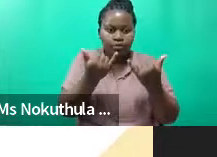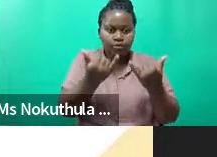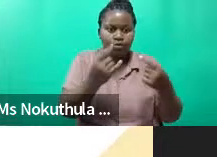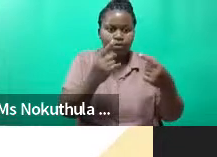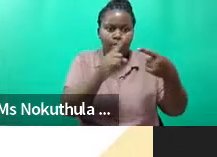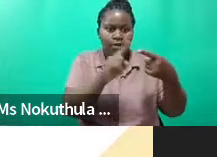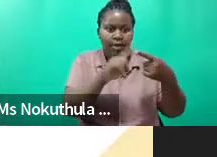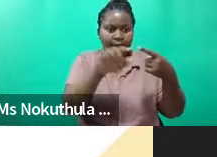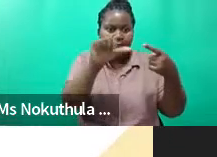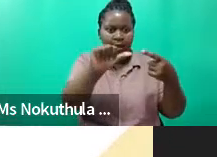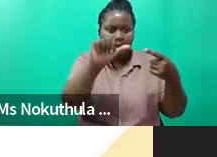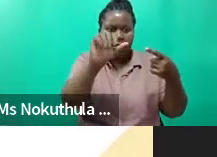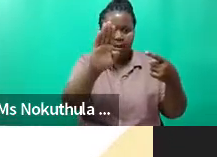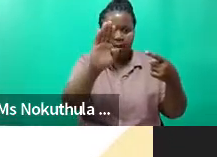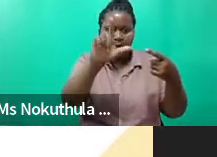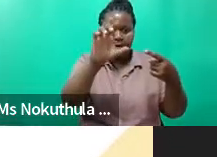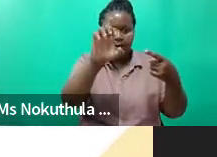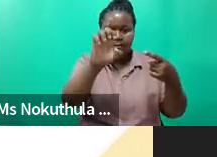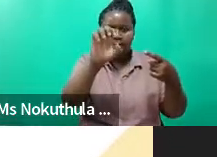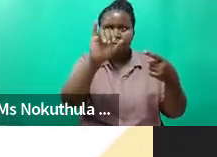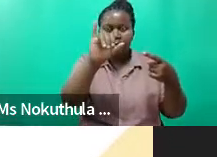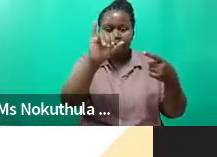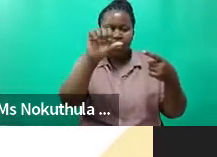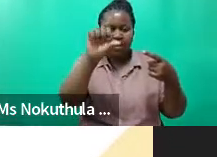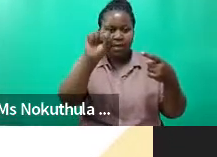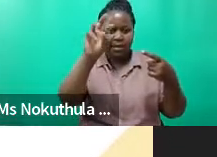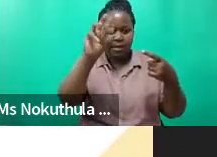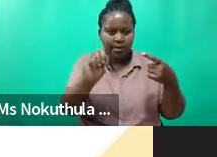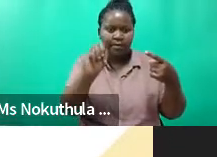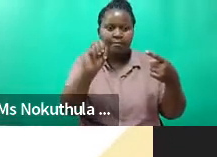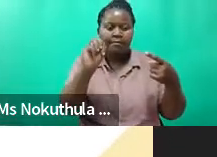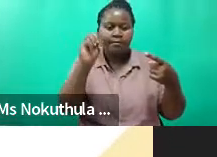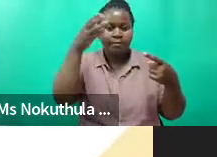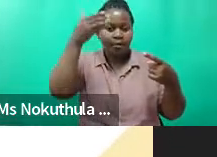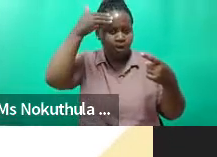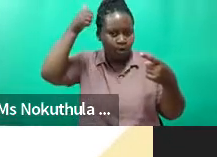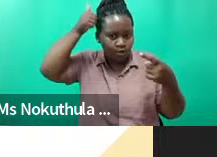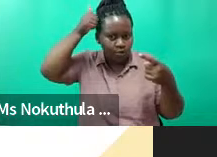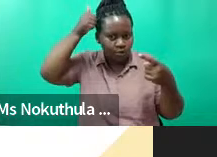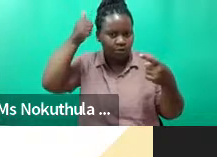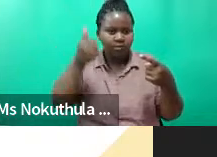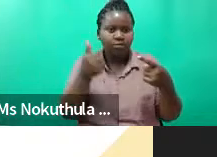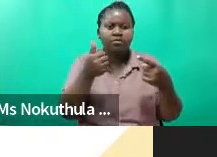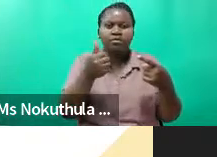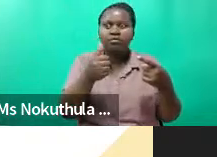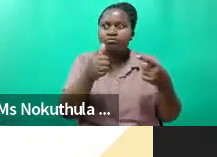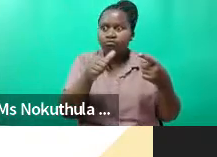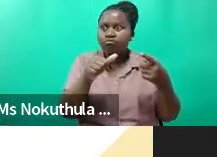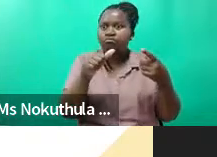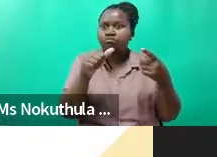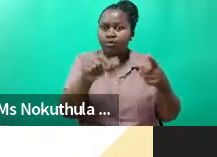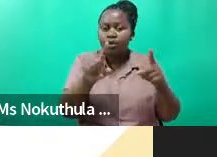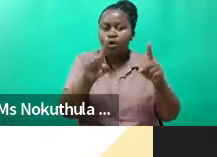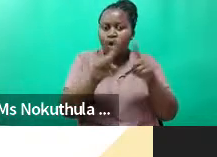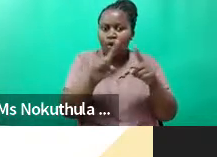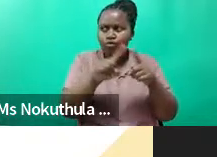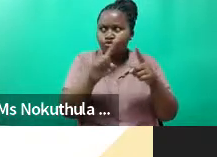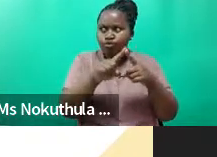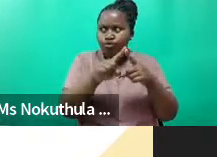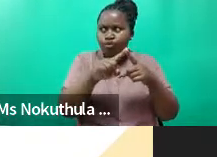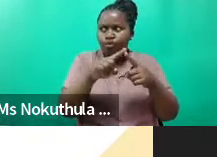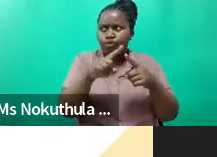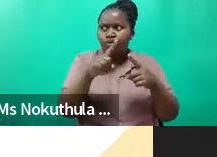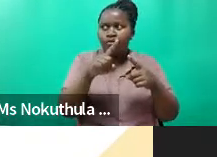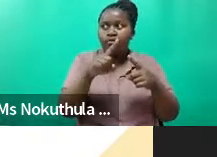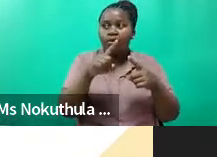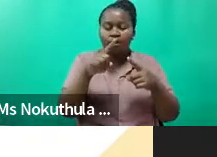ableism. And for autistic persons, ableism is very, very much a nefarious practice. And for us